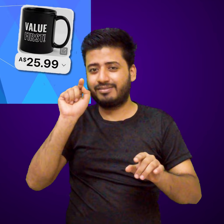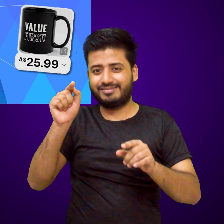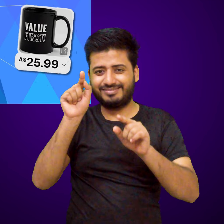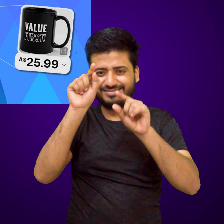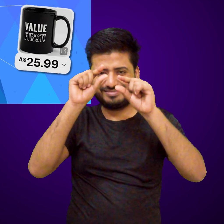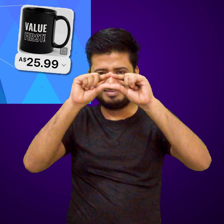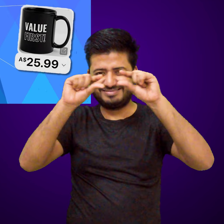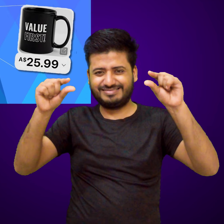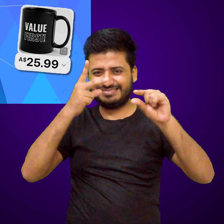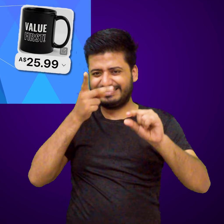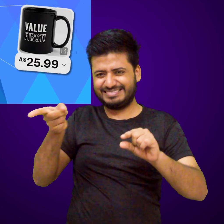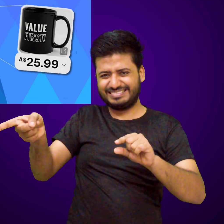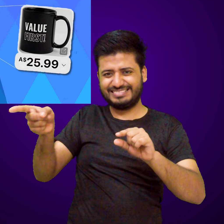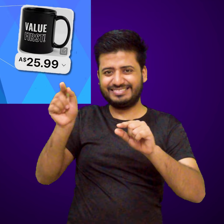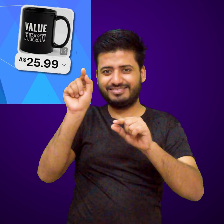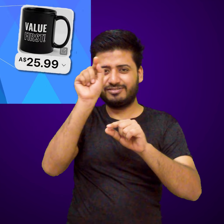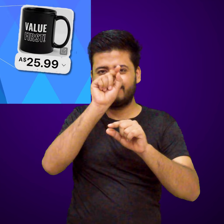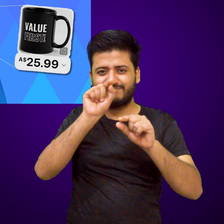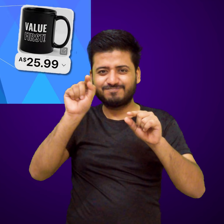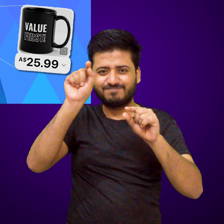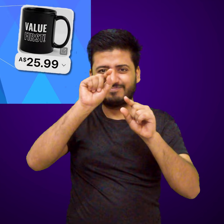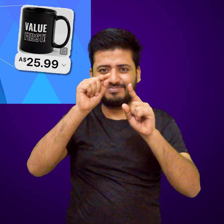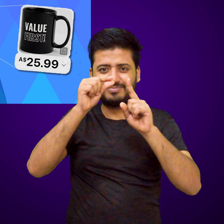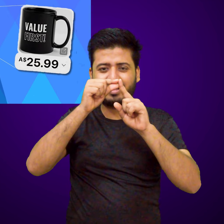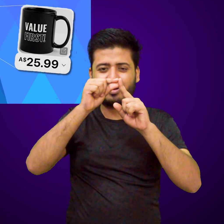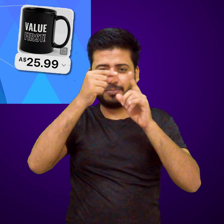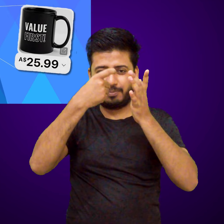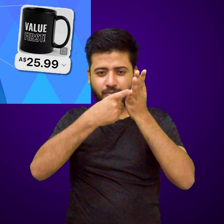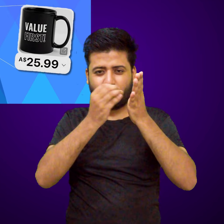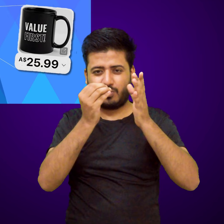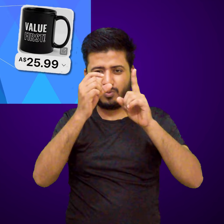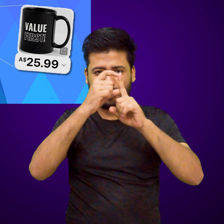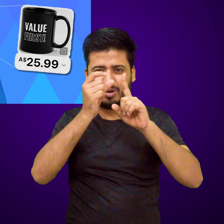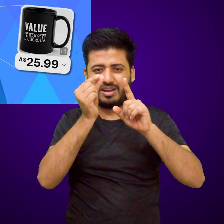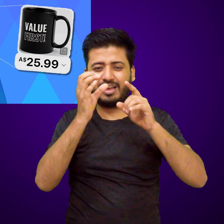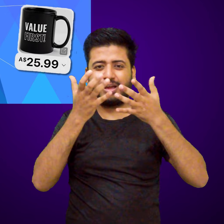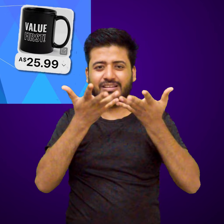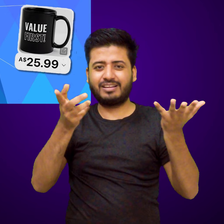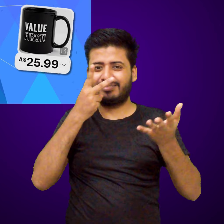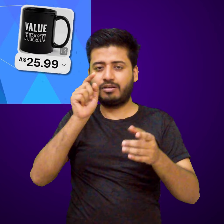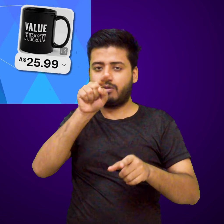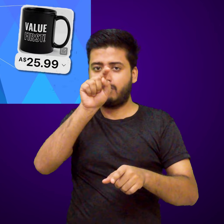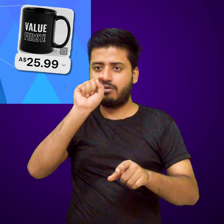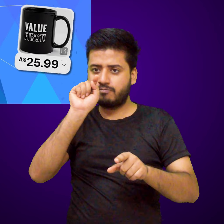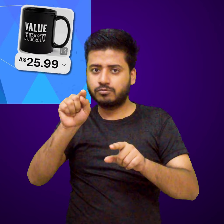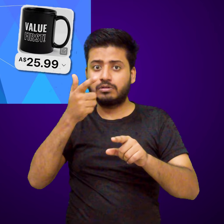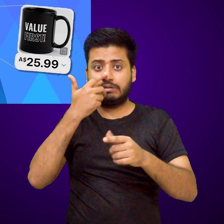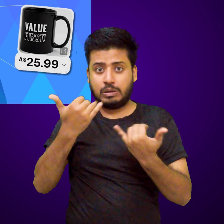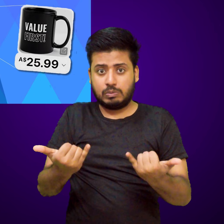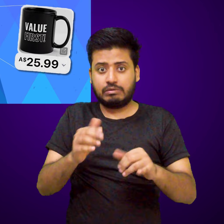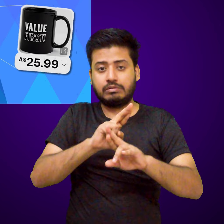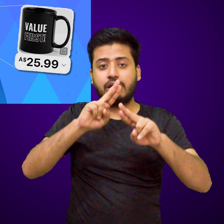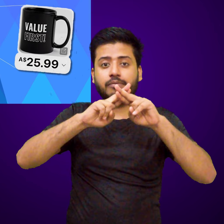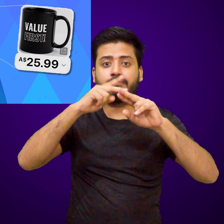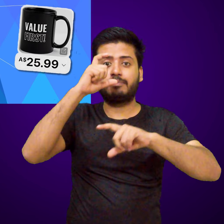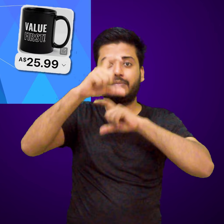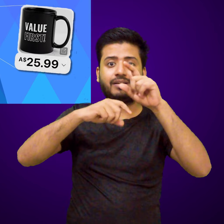Disconnect the cooker from the power supply for at least 5 minutes before plugging it back in. This can clear minor electronic